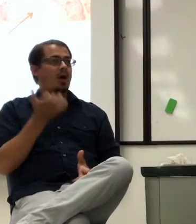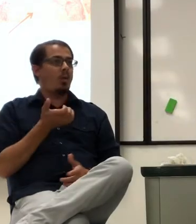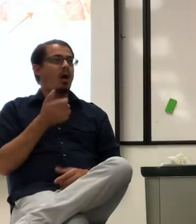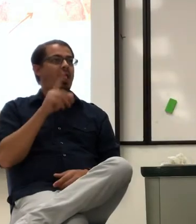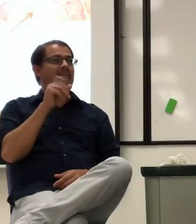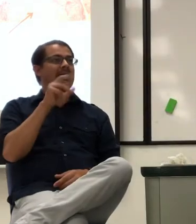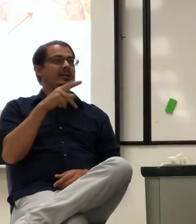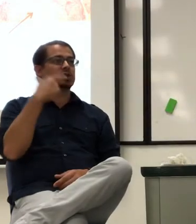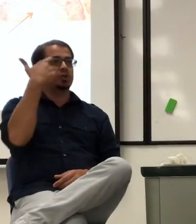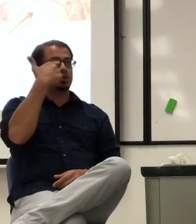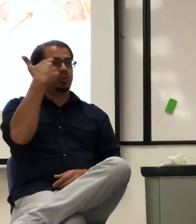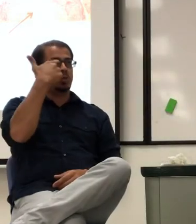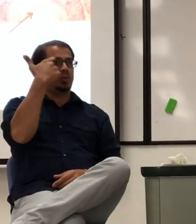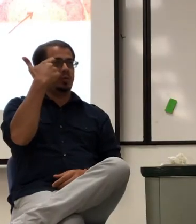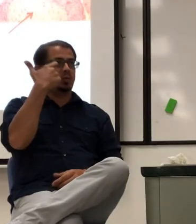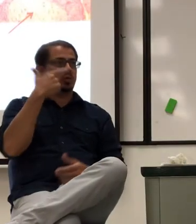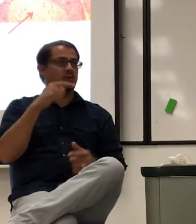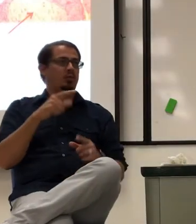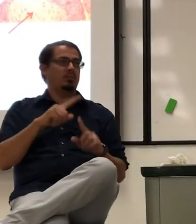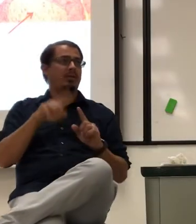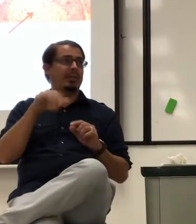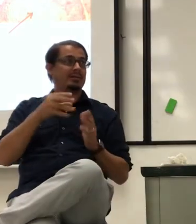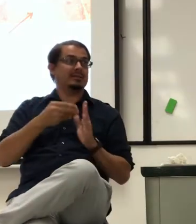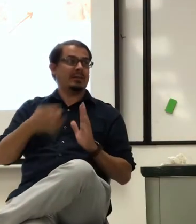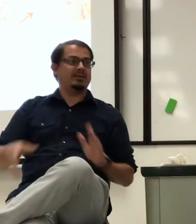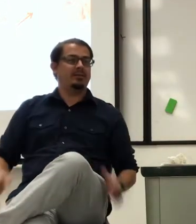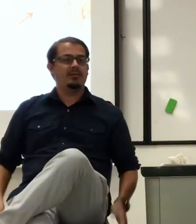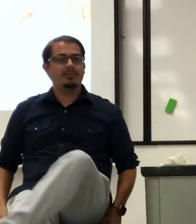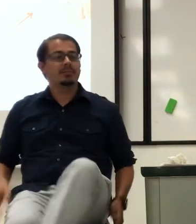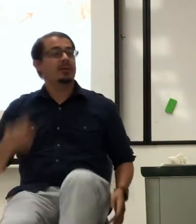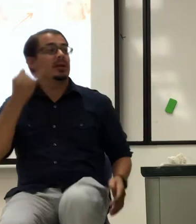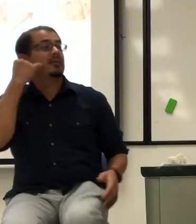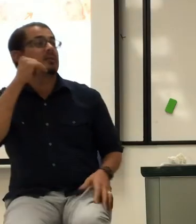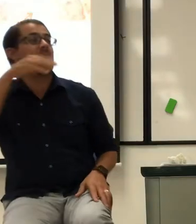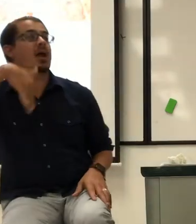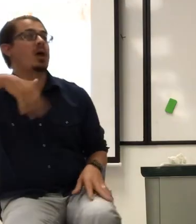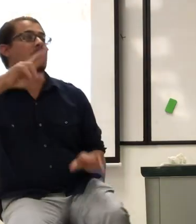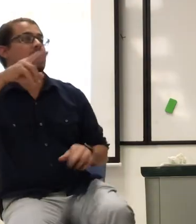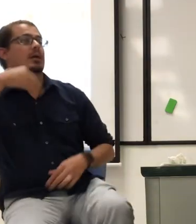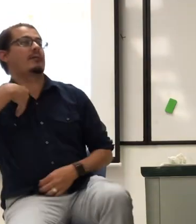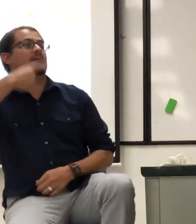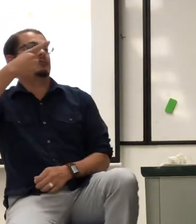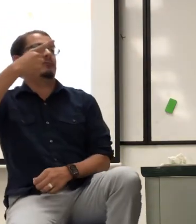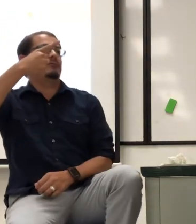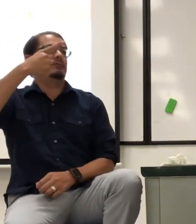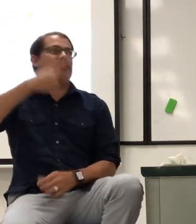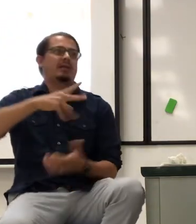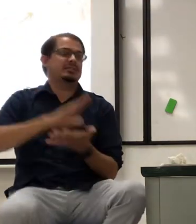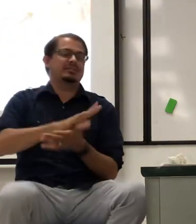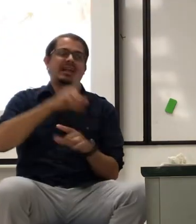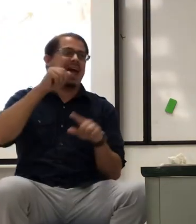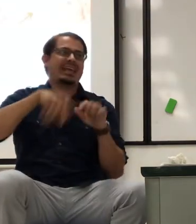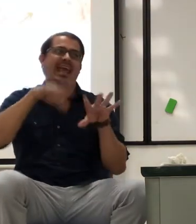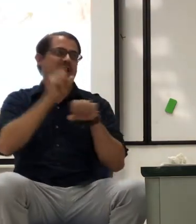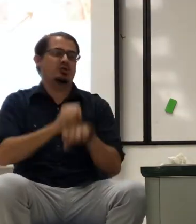Good morning. If you didn't do so already, get a half sheet that I left to pile by the door.